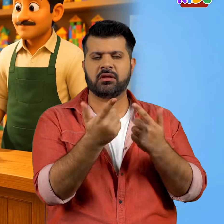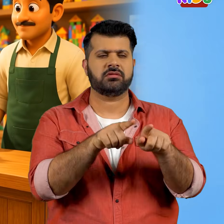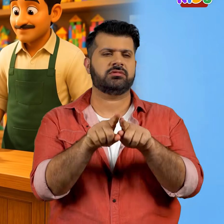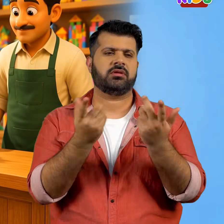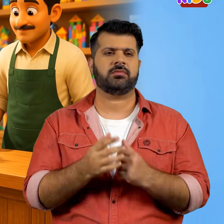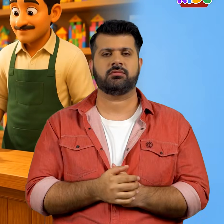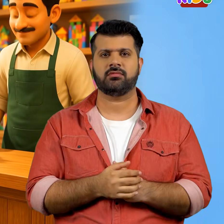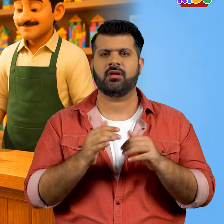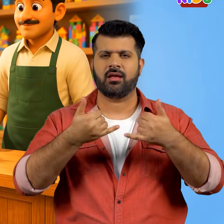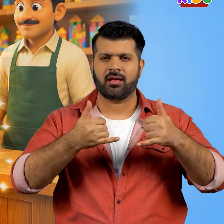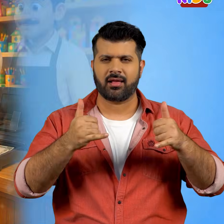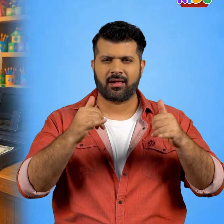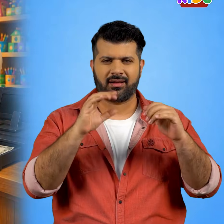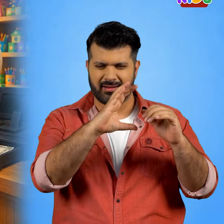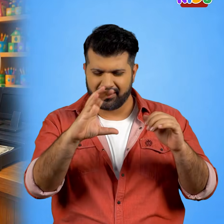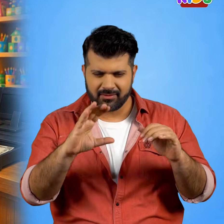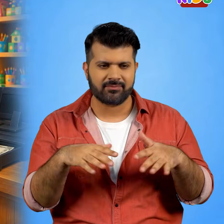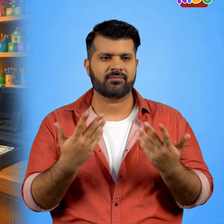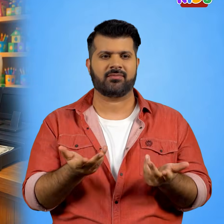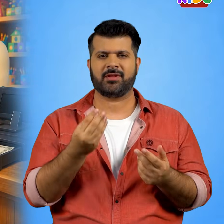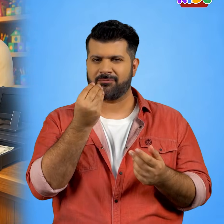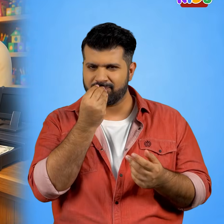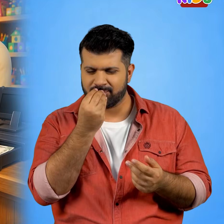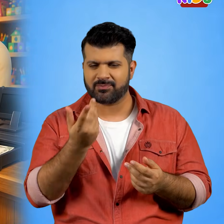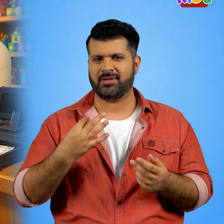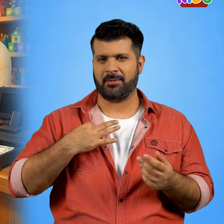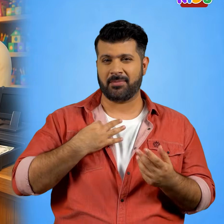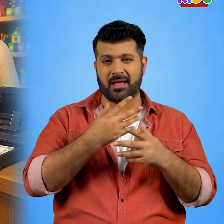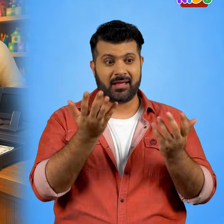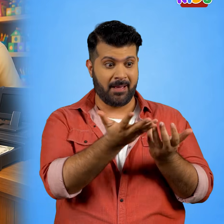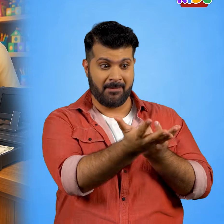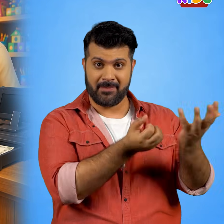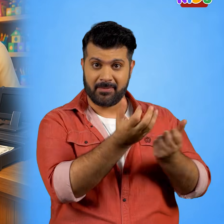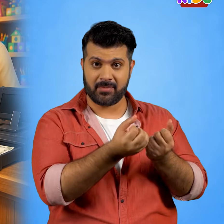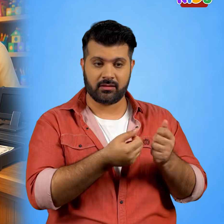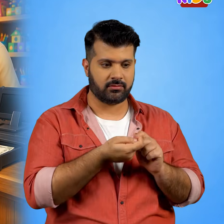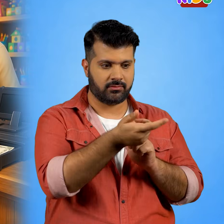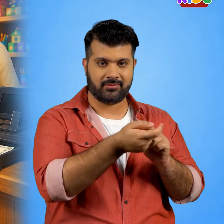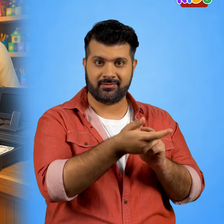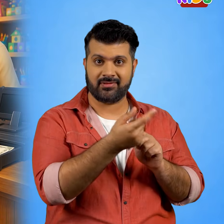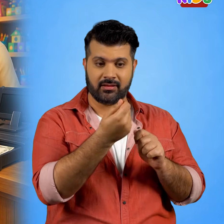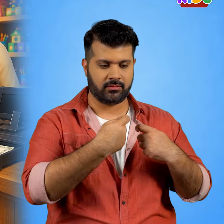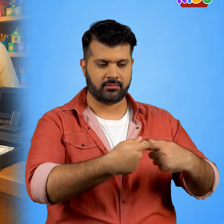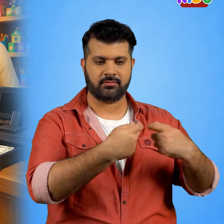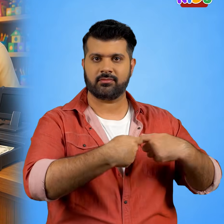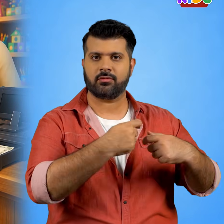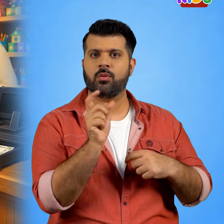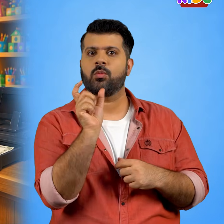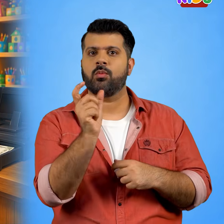Whether it is food, clothes, or toys, the money we use to buy things is